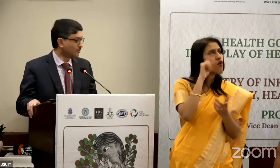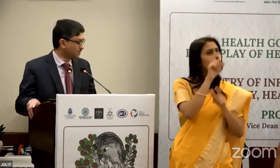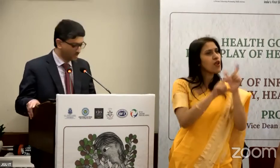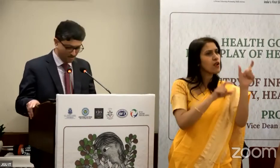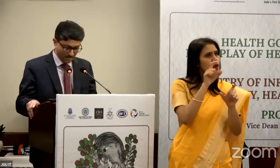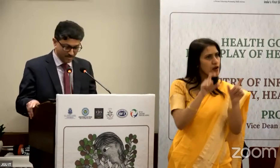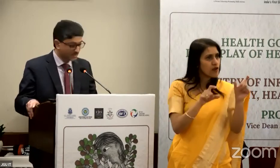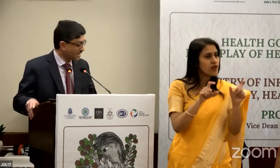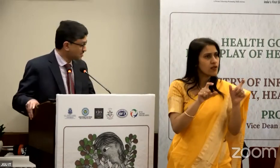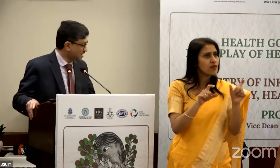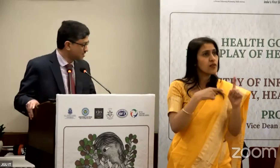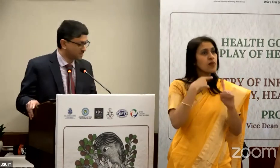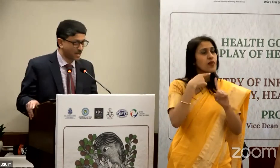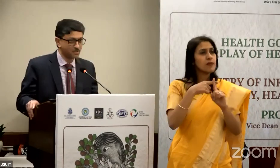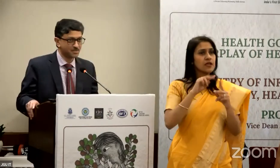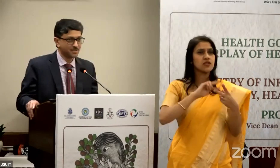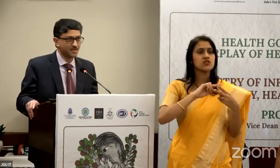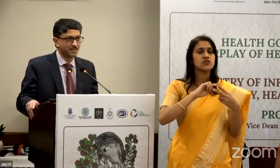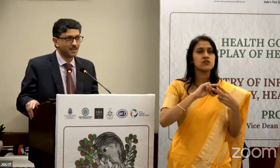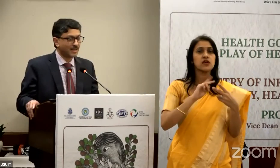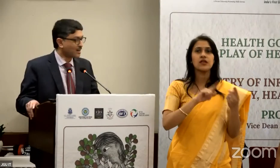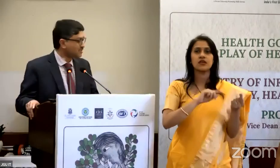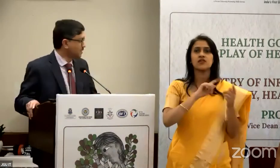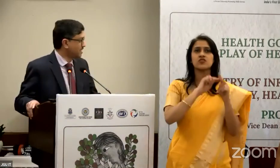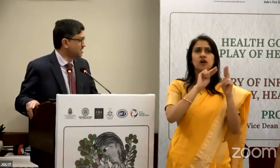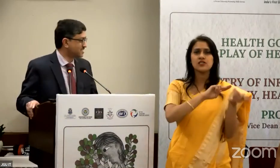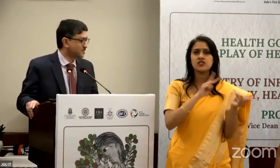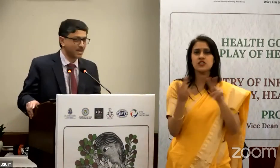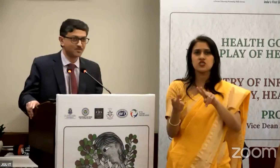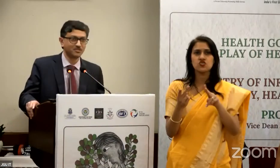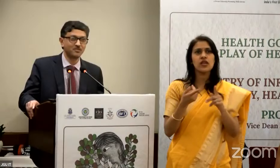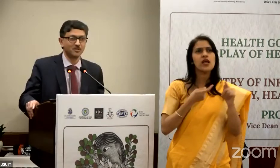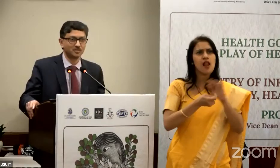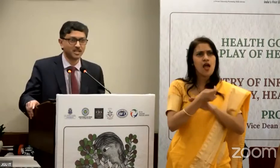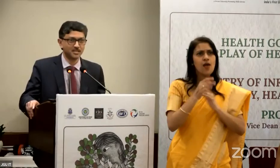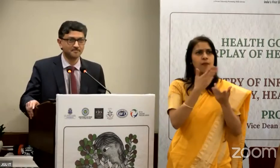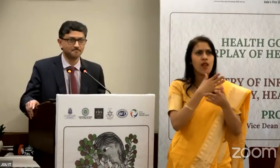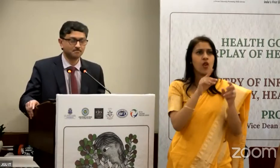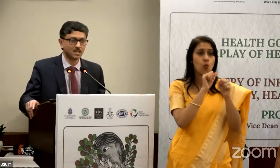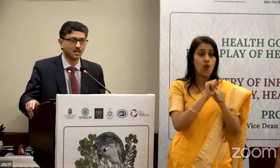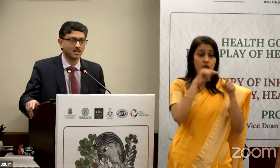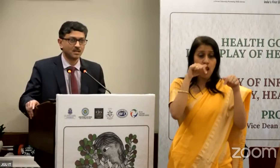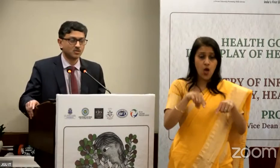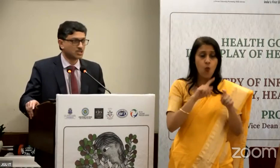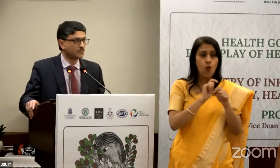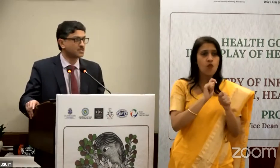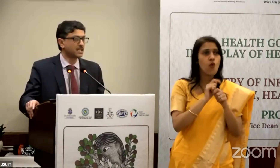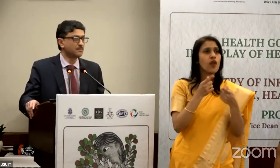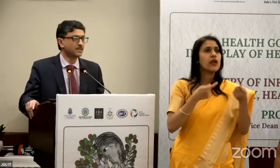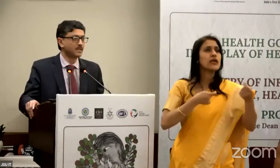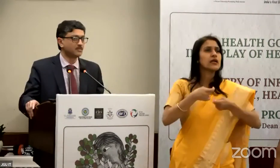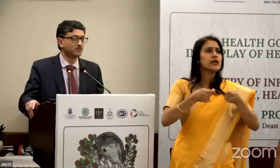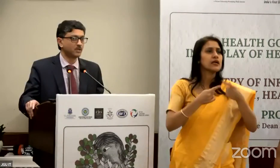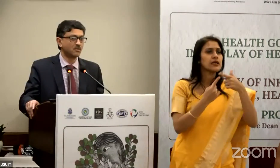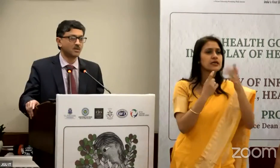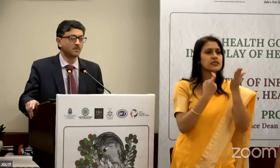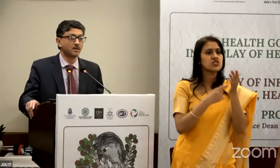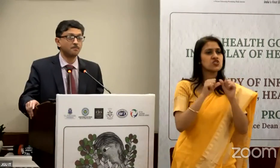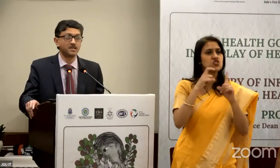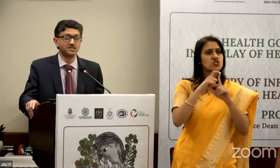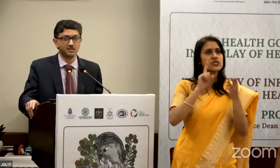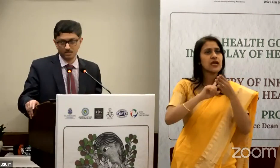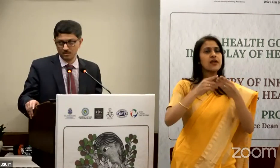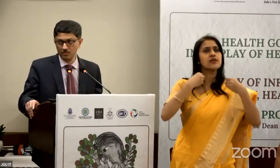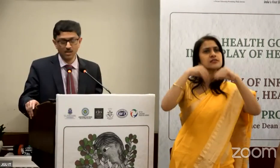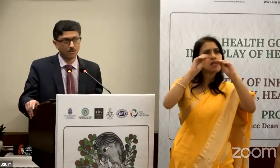field of, I think, transnational crimes. And ultimately, she has come back to the field of trade. So she was telling me that we have come a